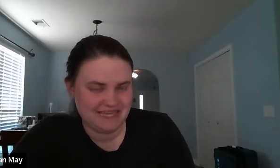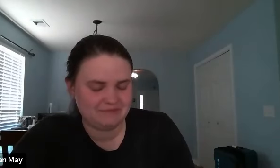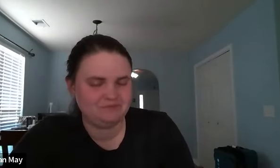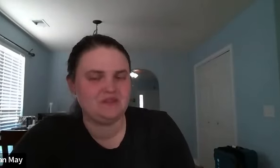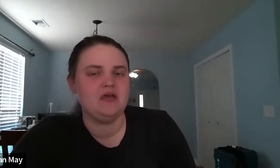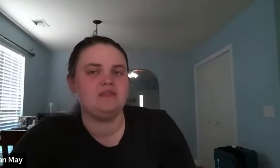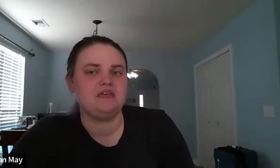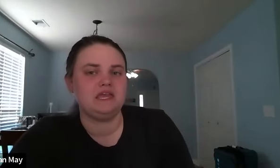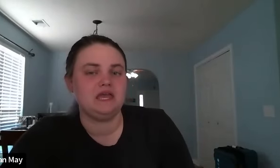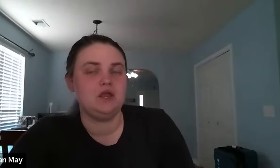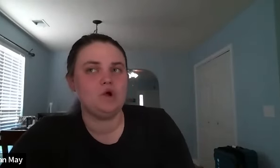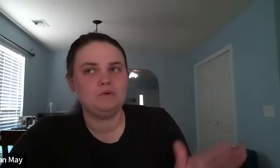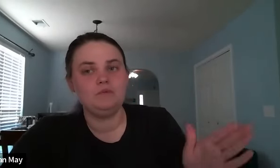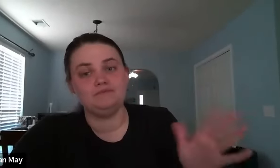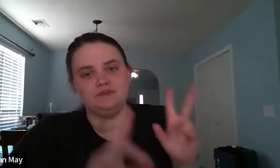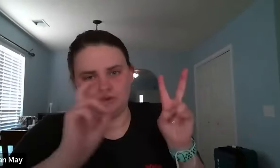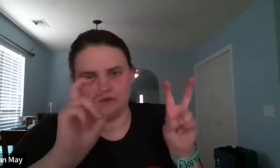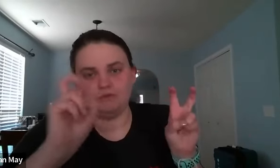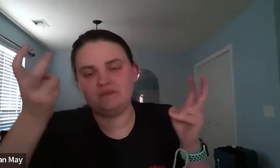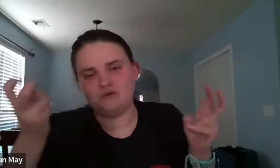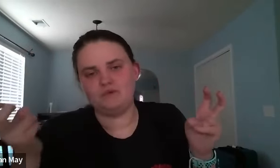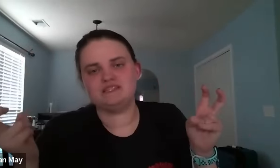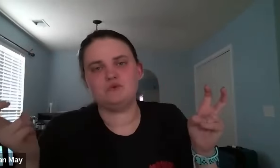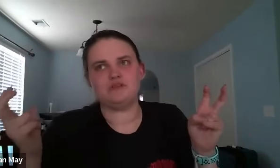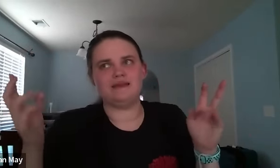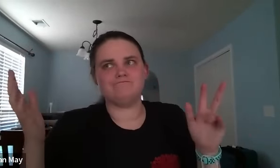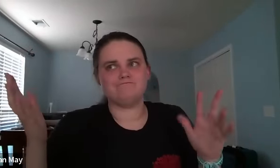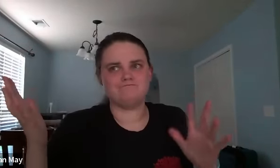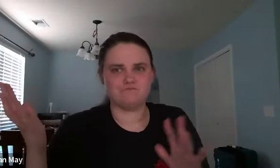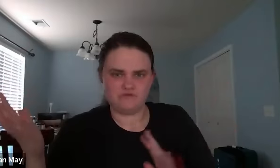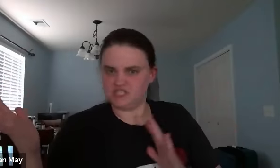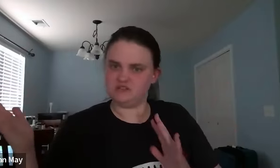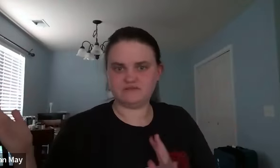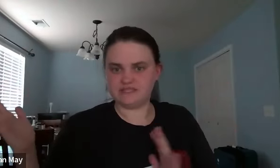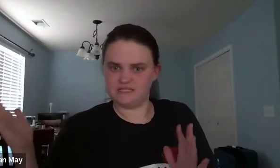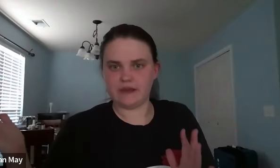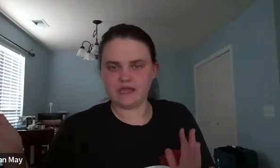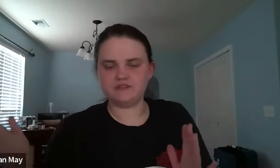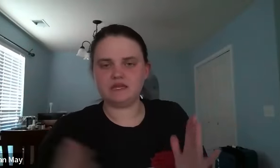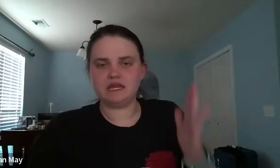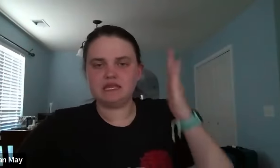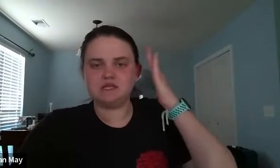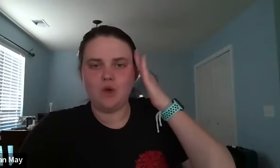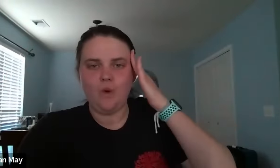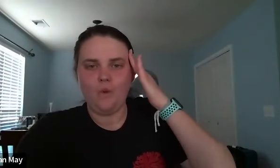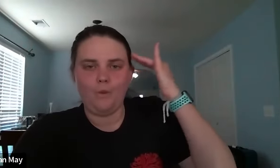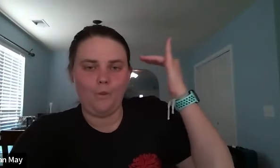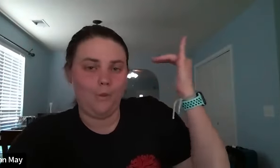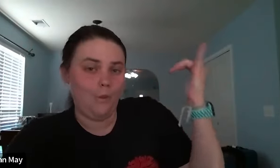it. The normal, when I mean normal, is the more like professional, fancy way of doing it is